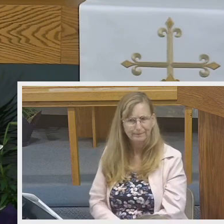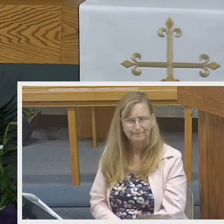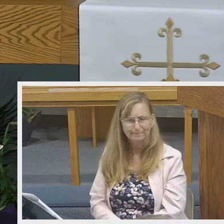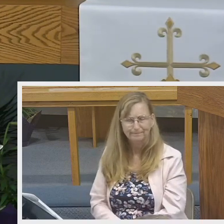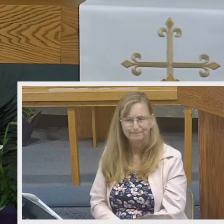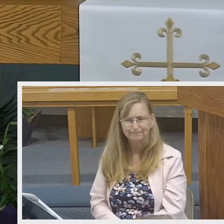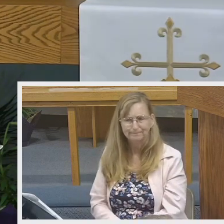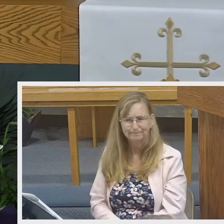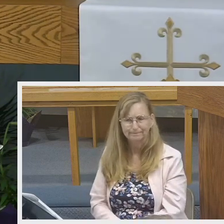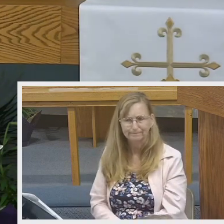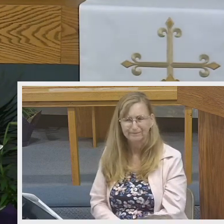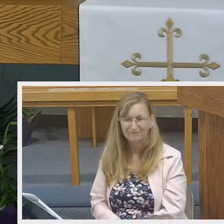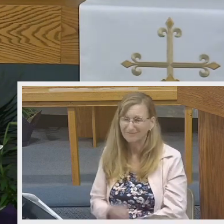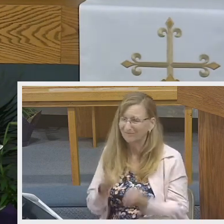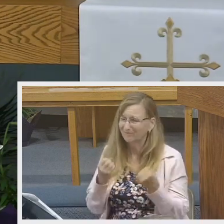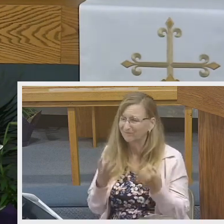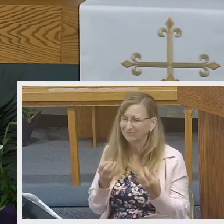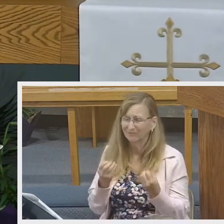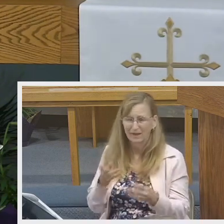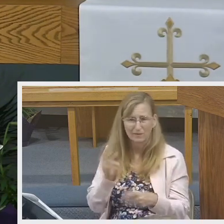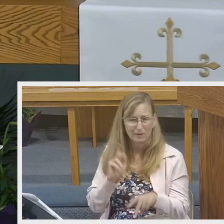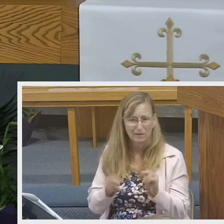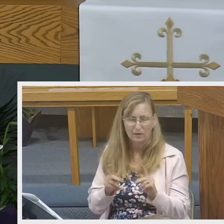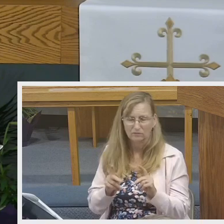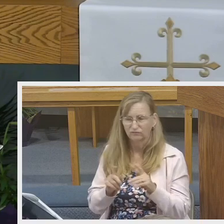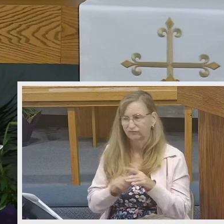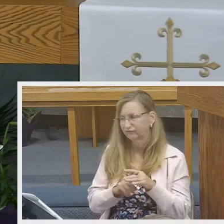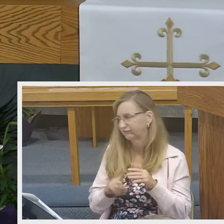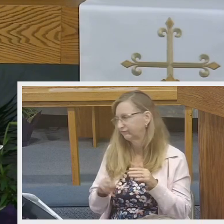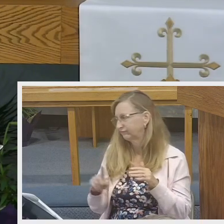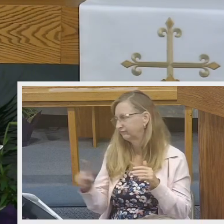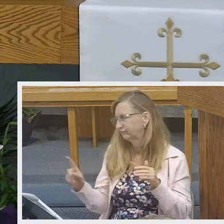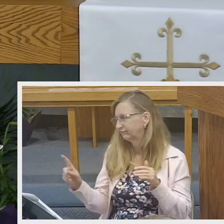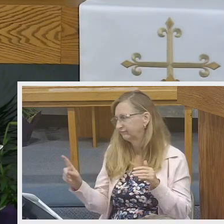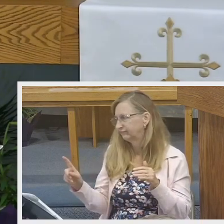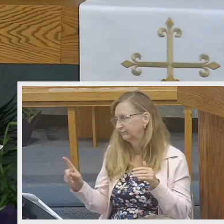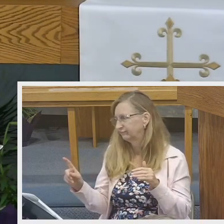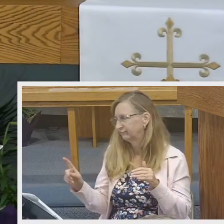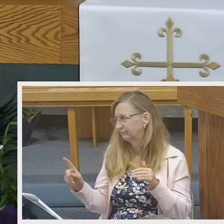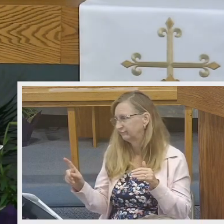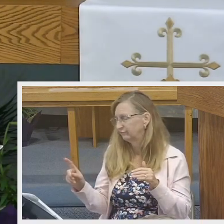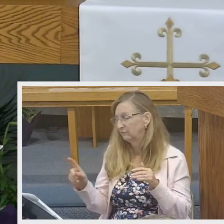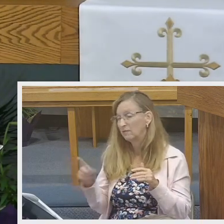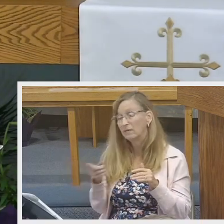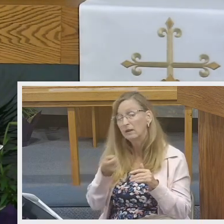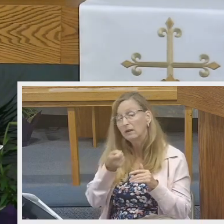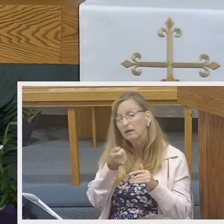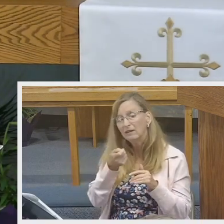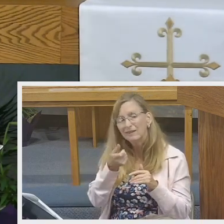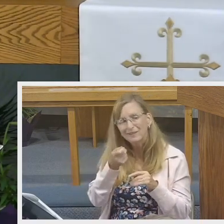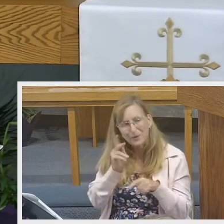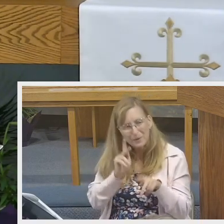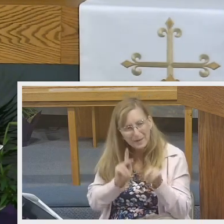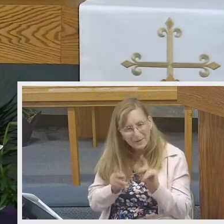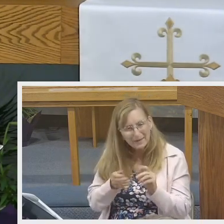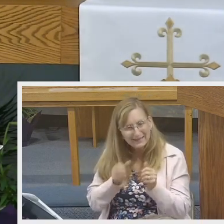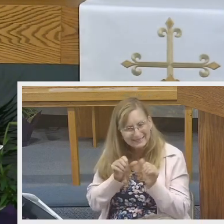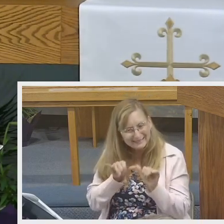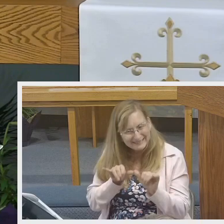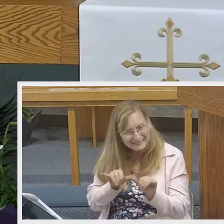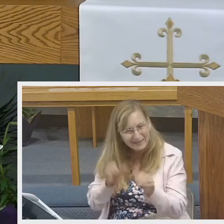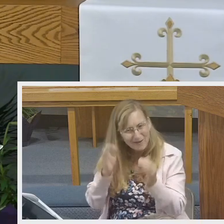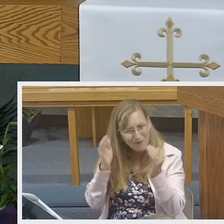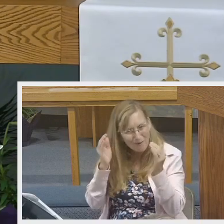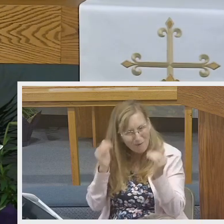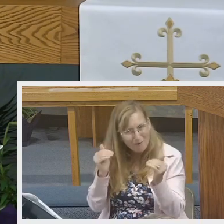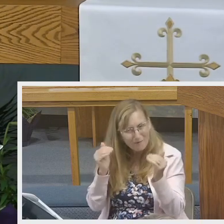Most of the people walked back away again. But there were a few who still hoped,